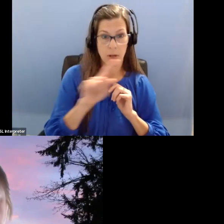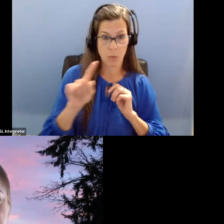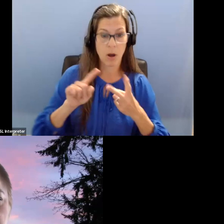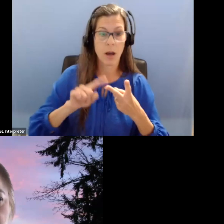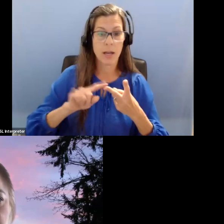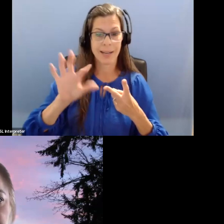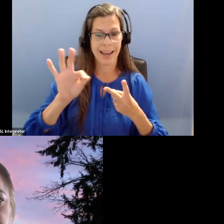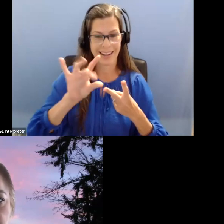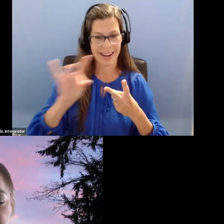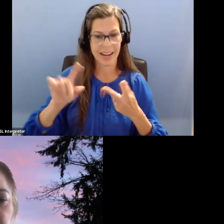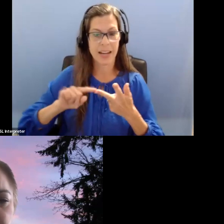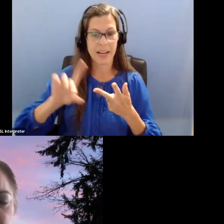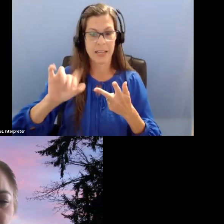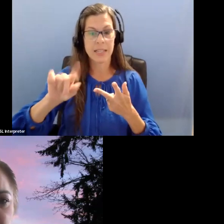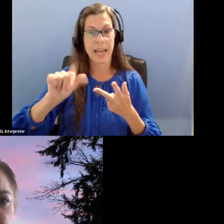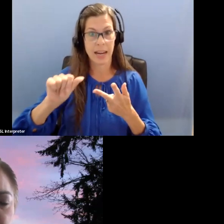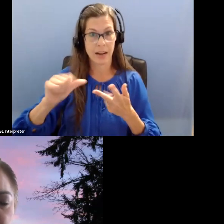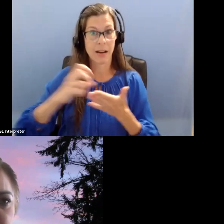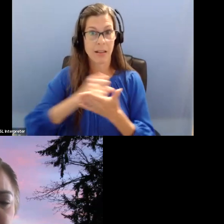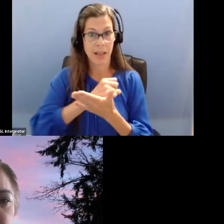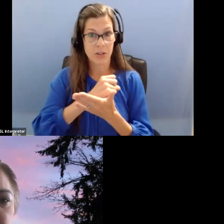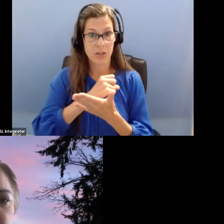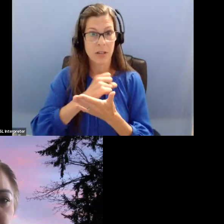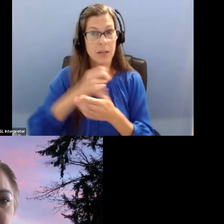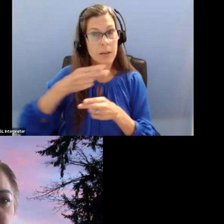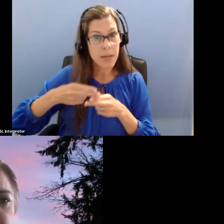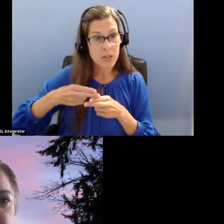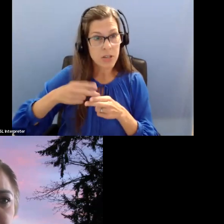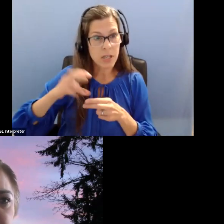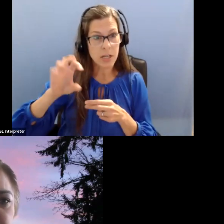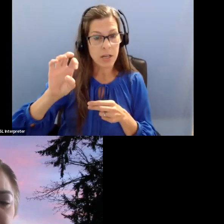collection. And I think we did mention the enhanced